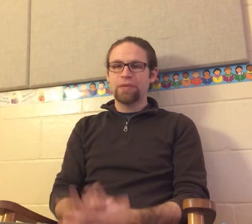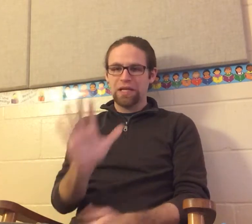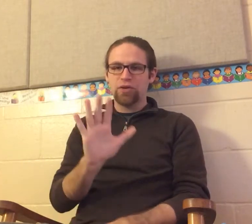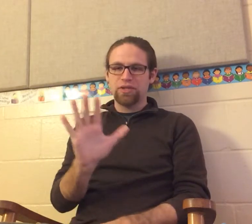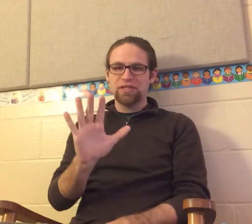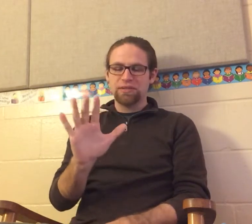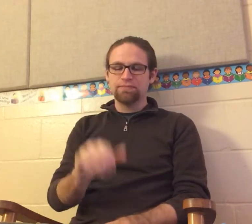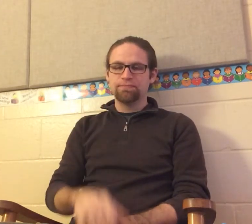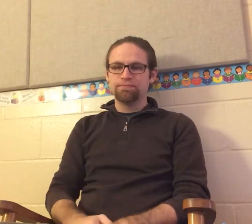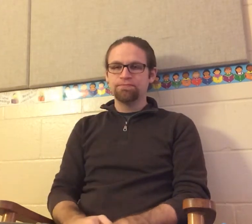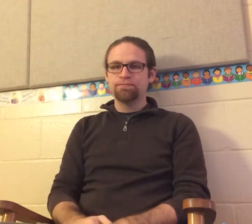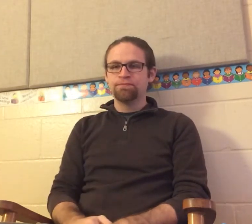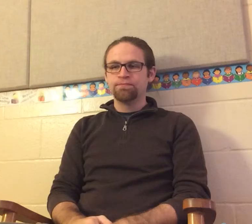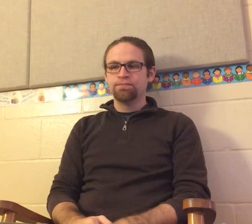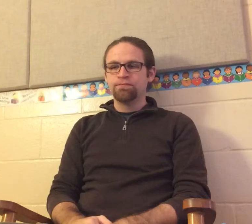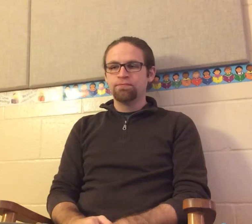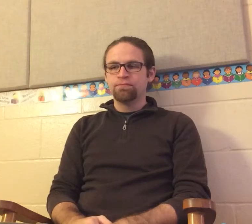Generally, they remain cold and dry.